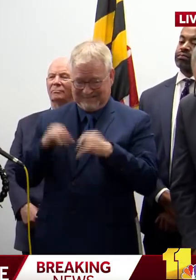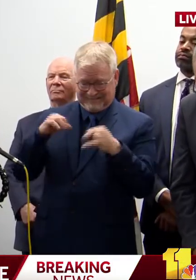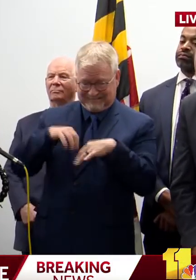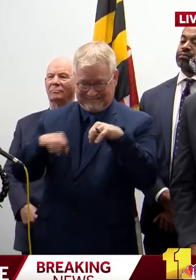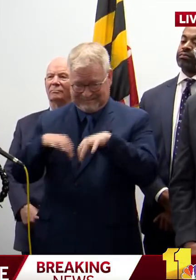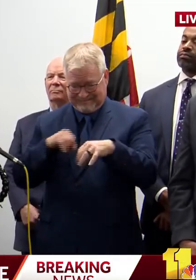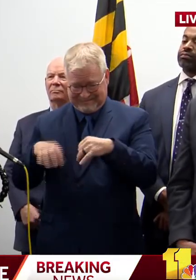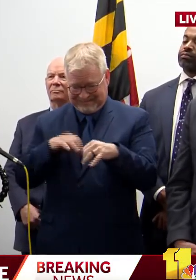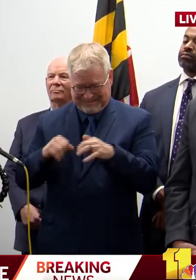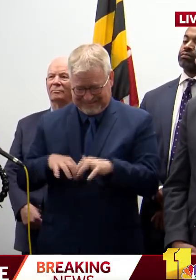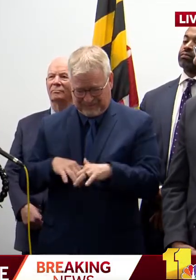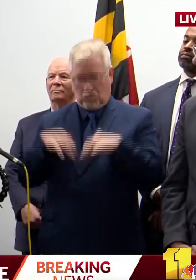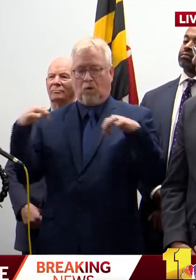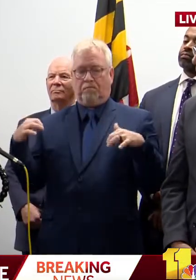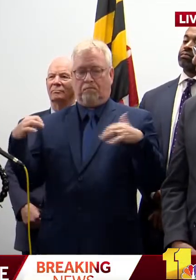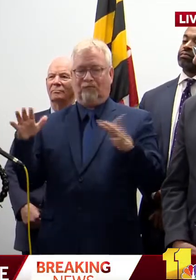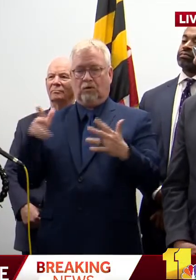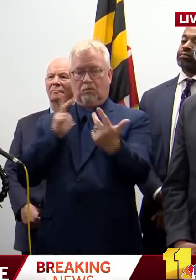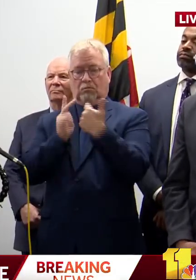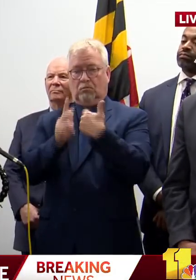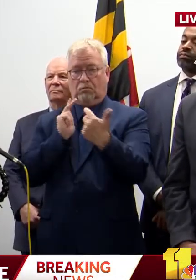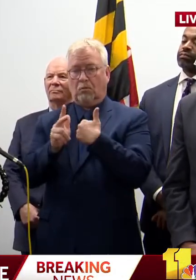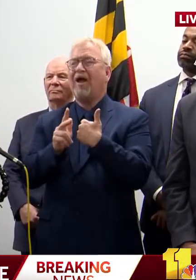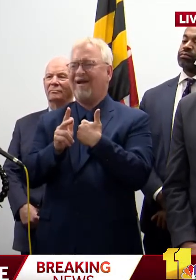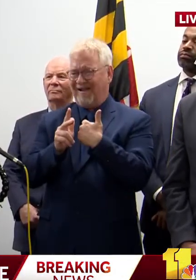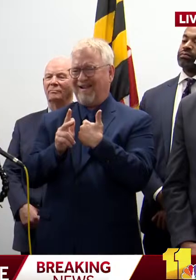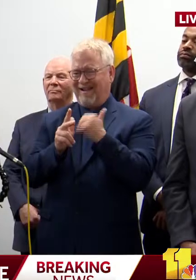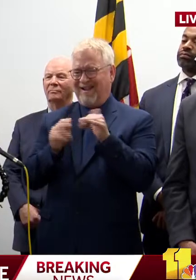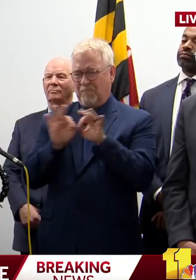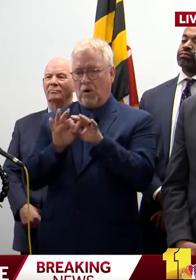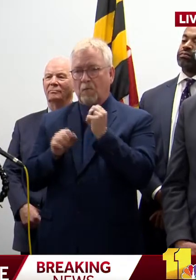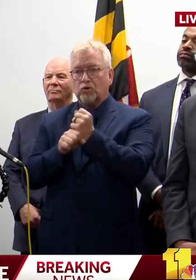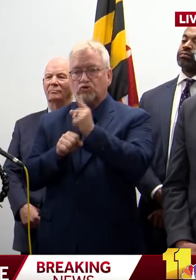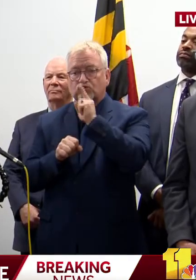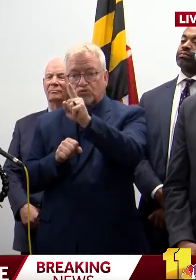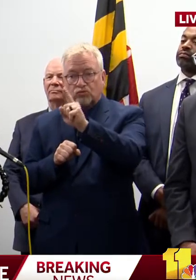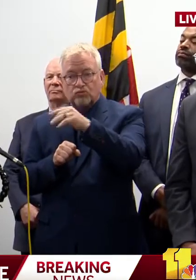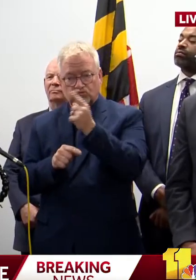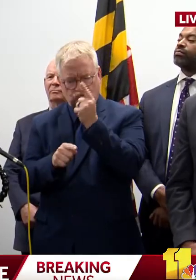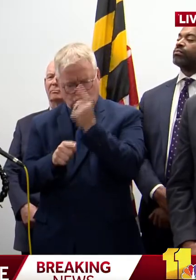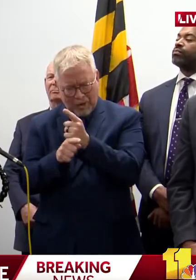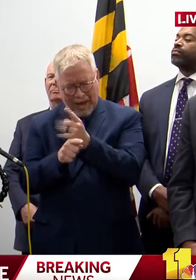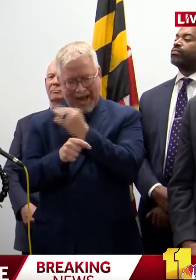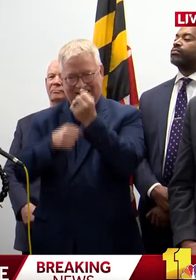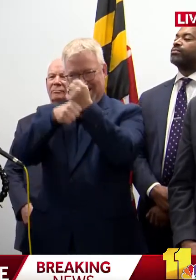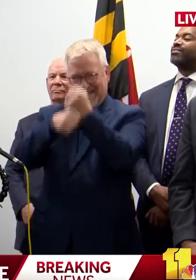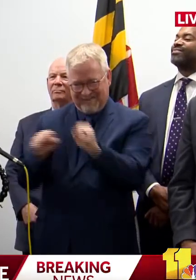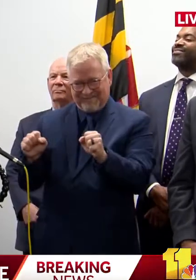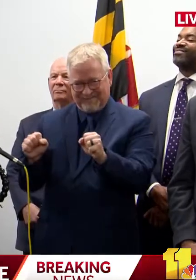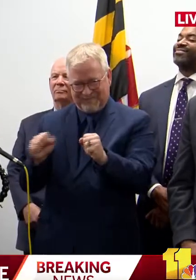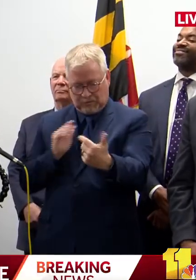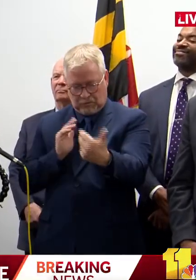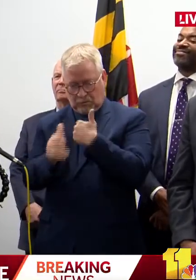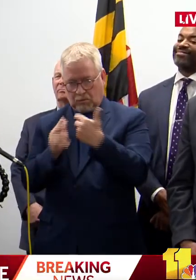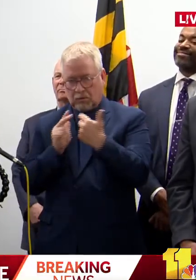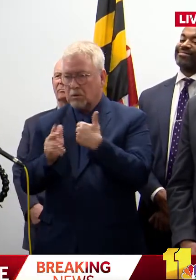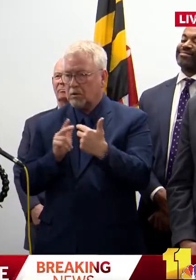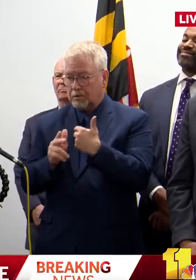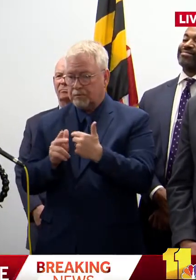but it's just important that it's done the right way. We also, well, this is me, I'm